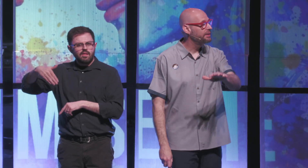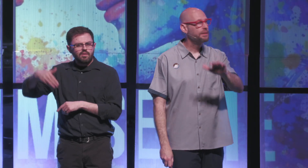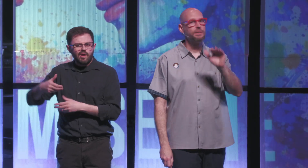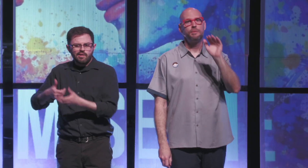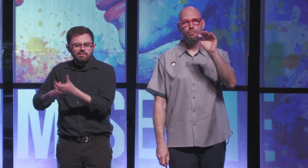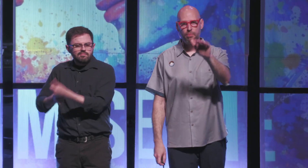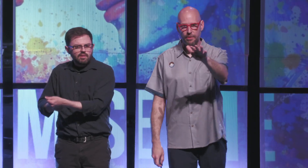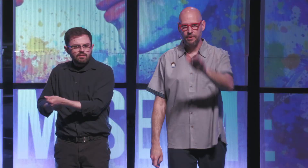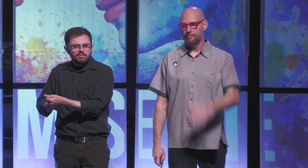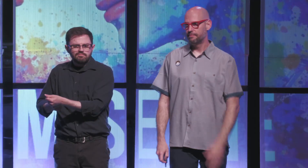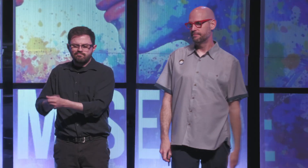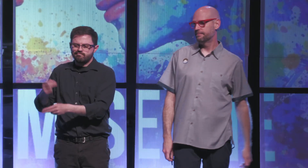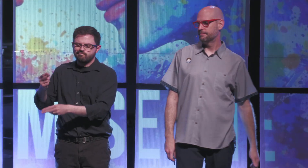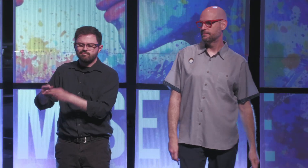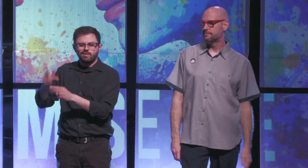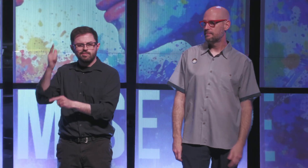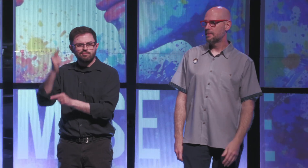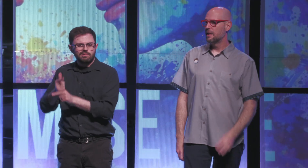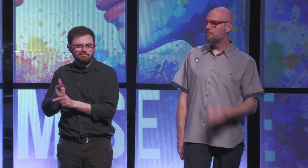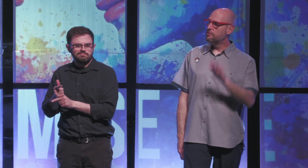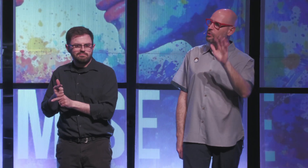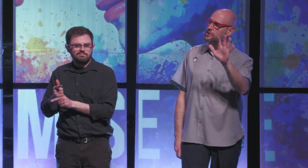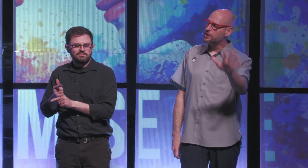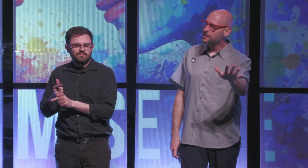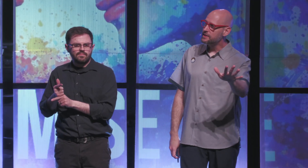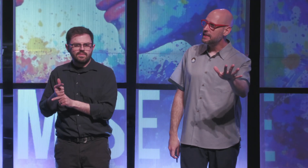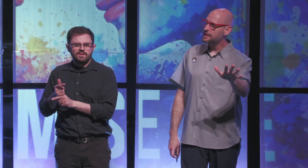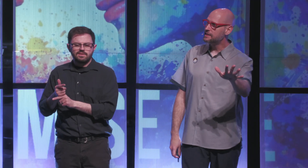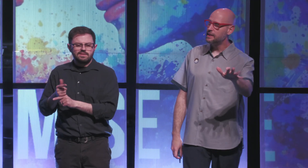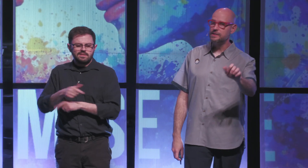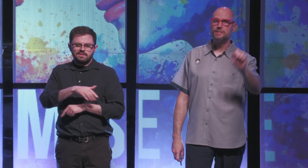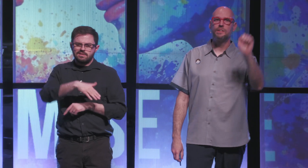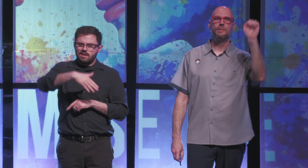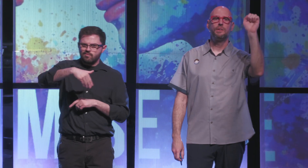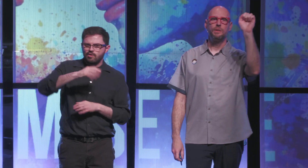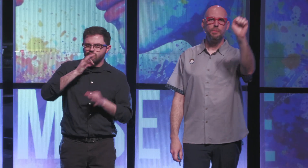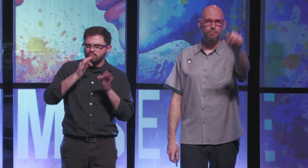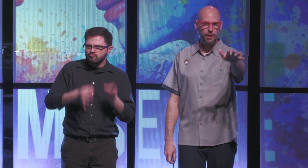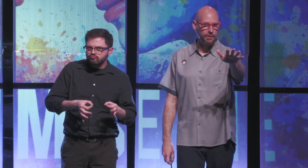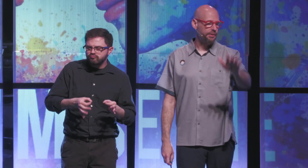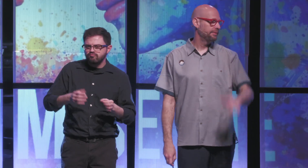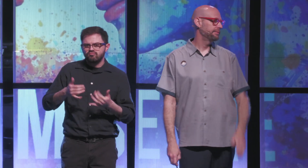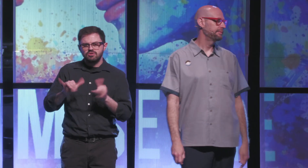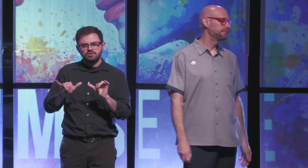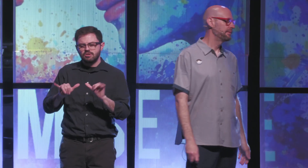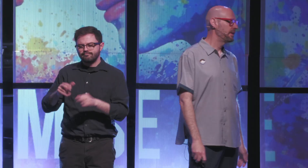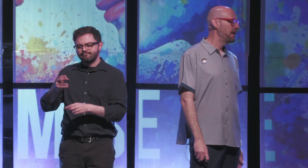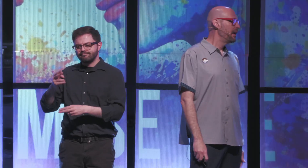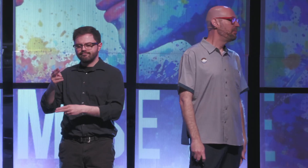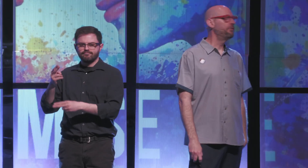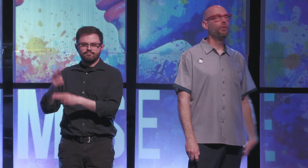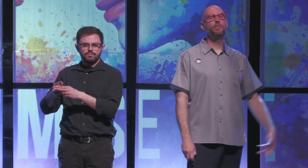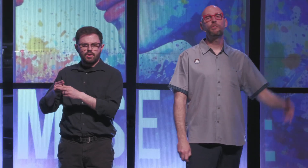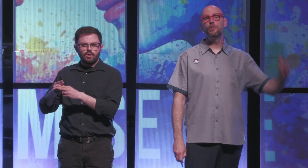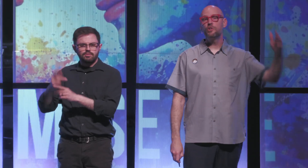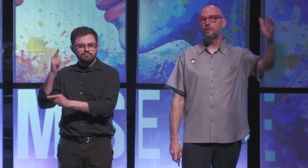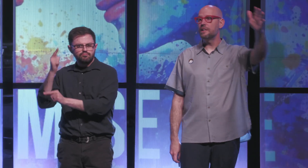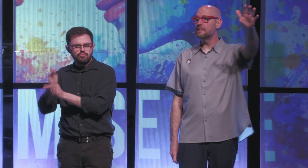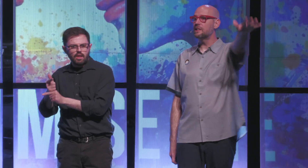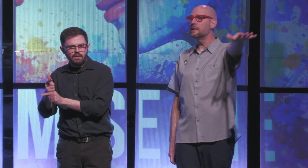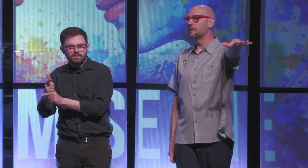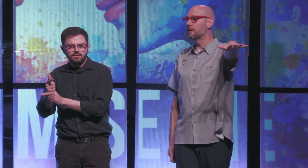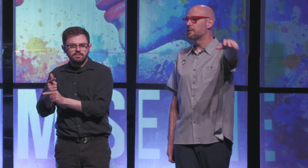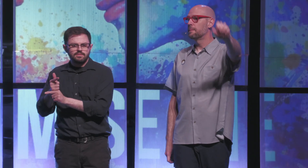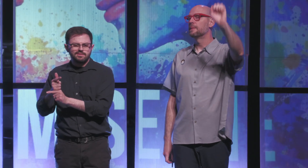established, brother. Before certainty exists, brother. Before the future